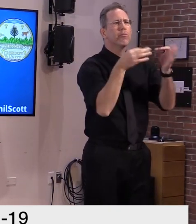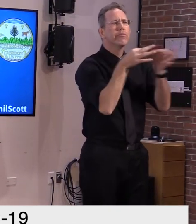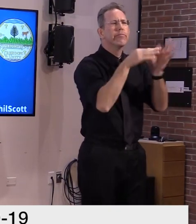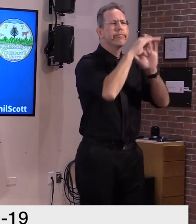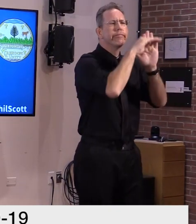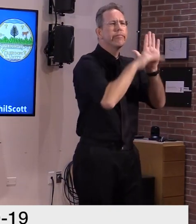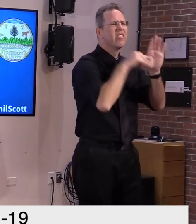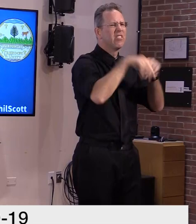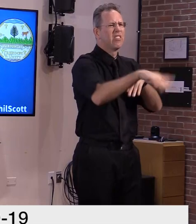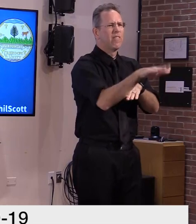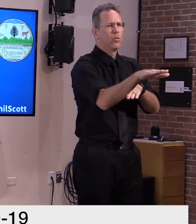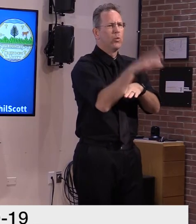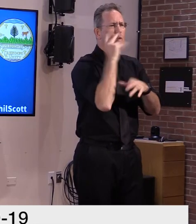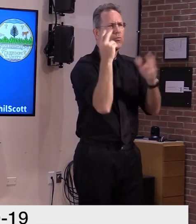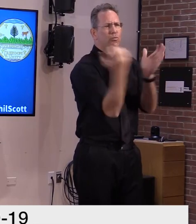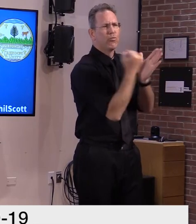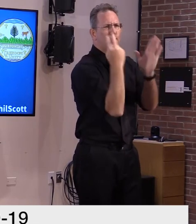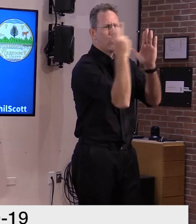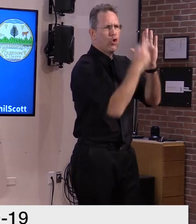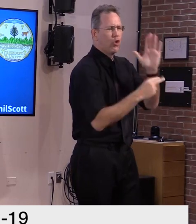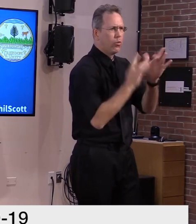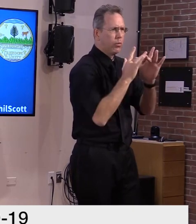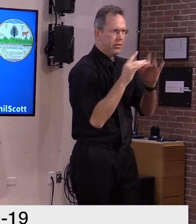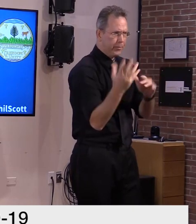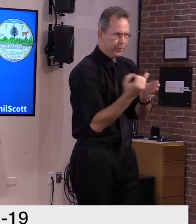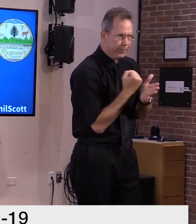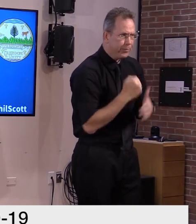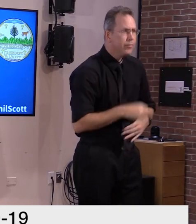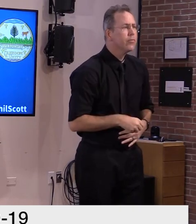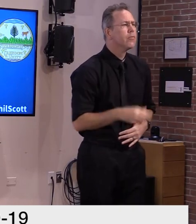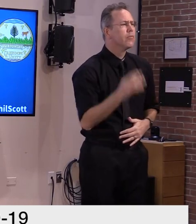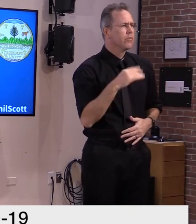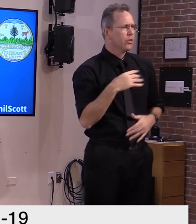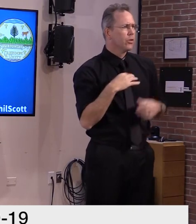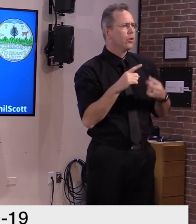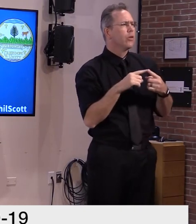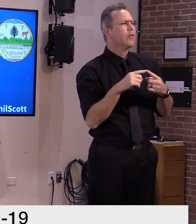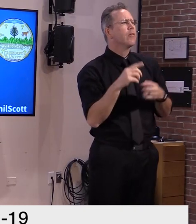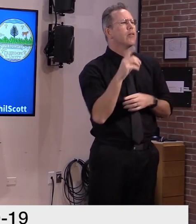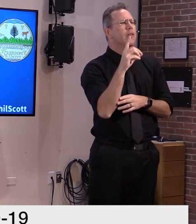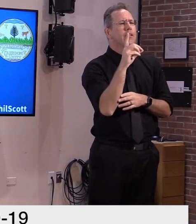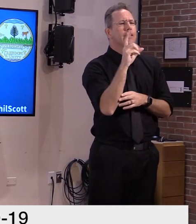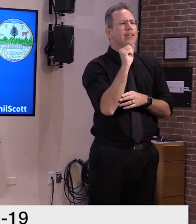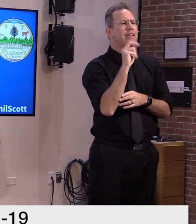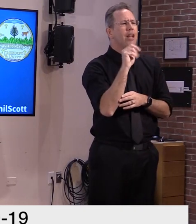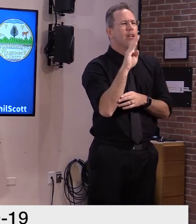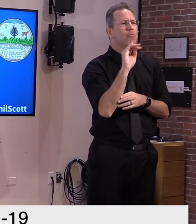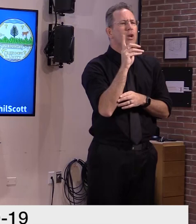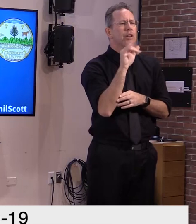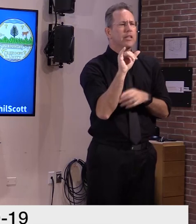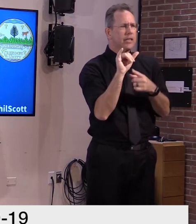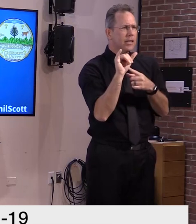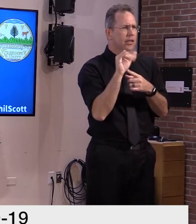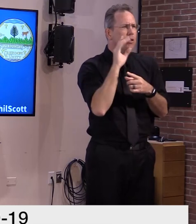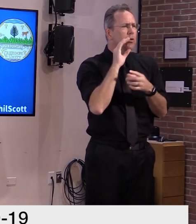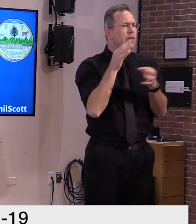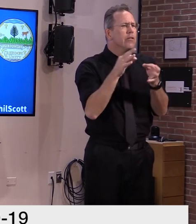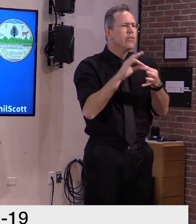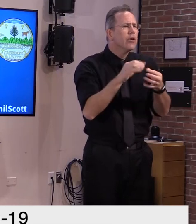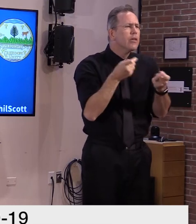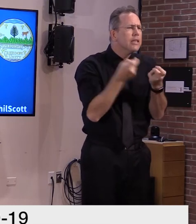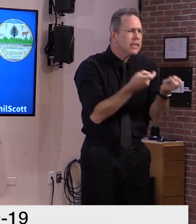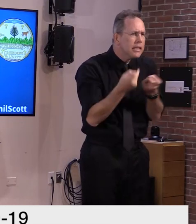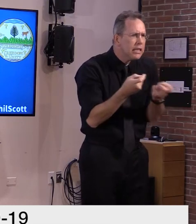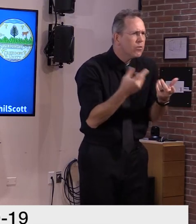Secretary of Commerce Ted Brady will then continue and outline guidelines for the operations of our ski areas this winter. And then, because